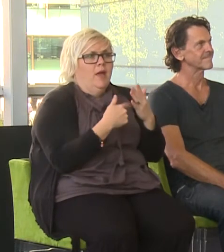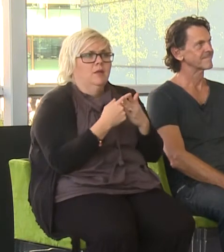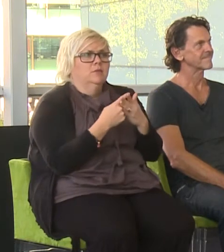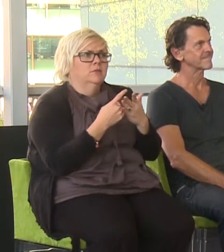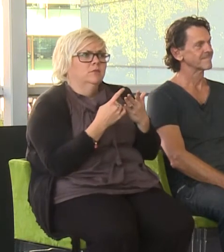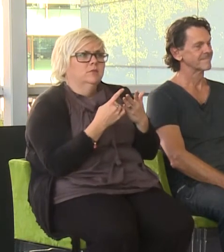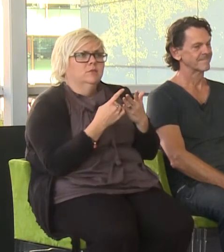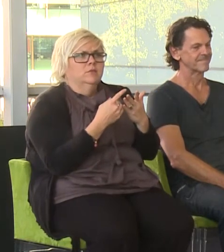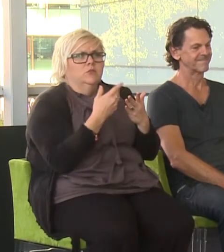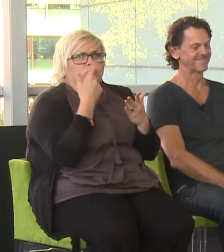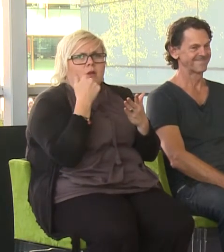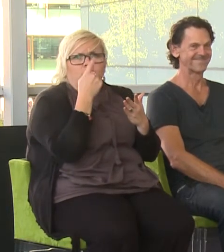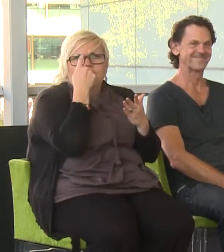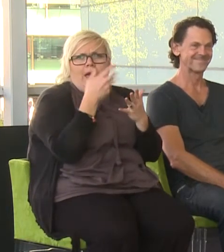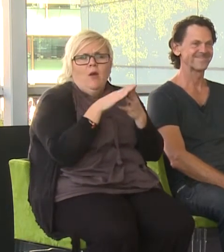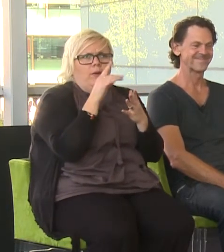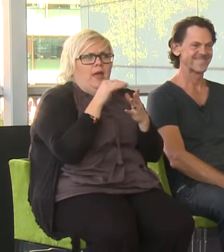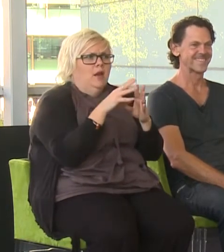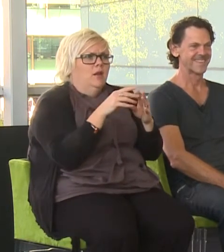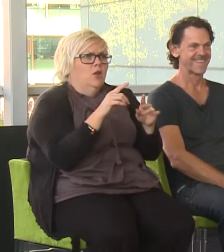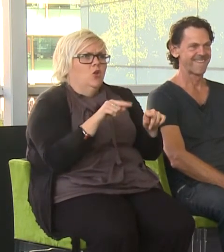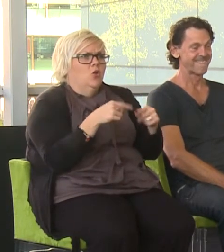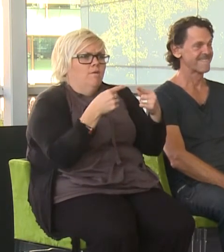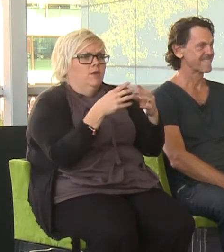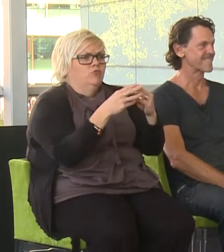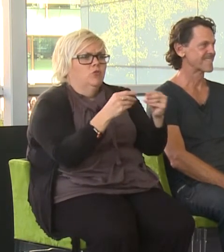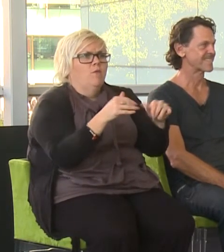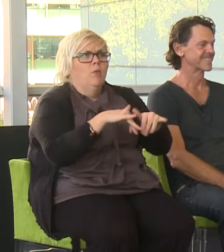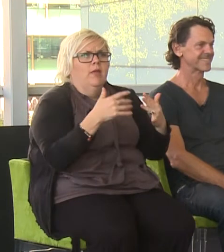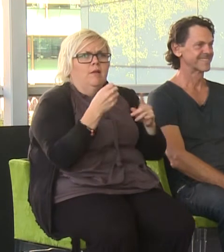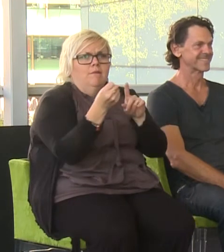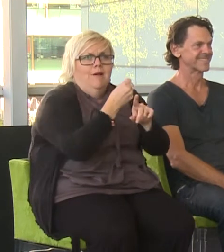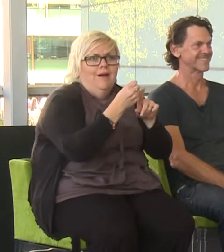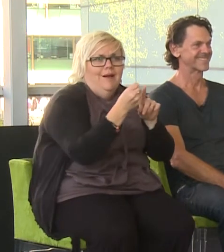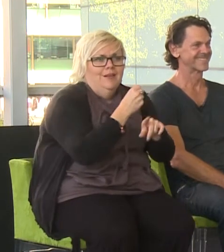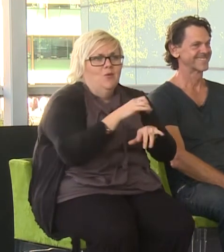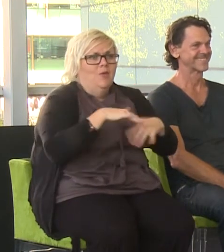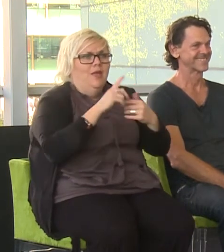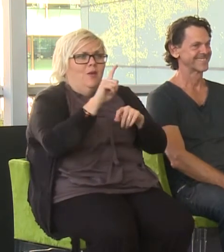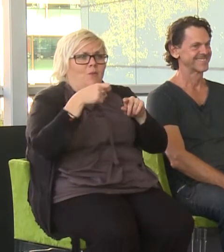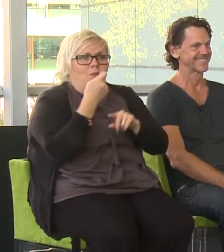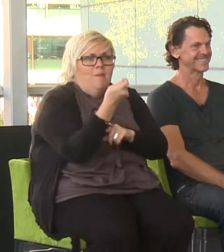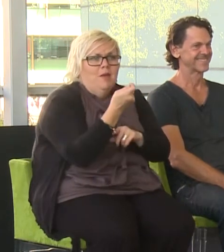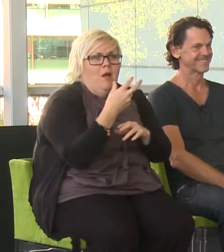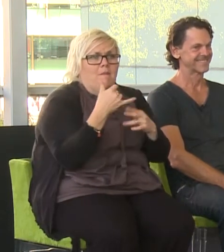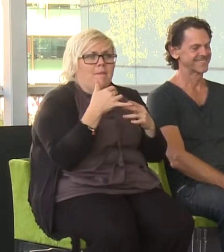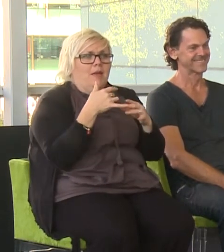quiet, non-violent film where conflict was resolved with a sharp rhetorical flourish or maybe a feather